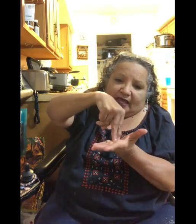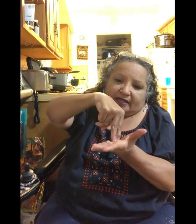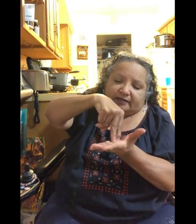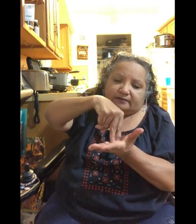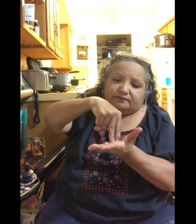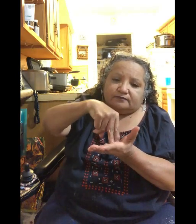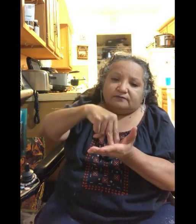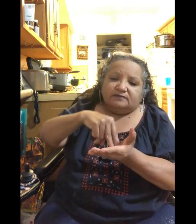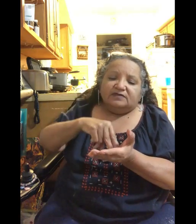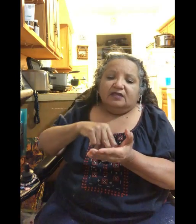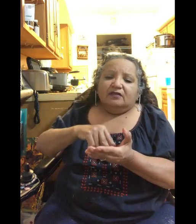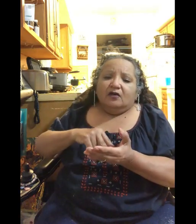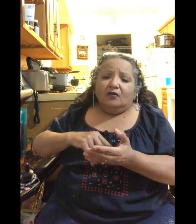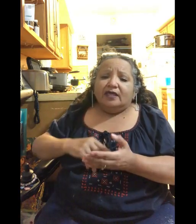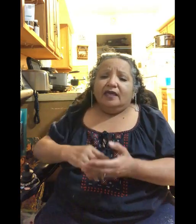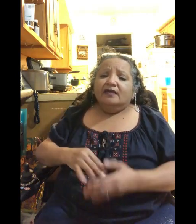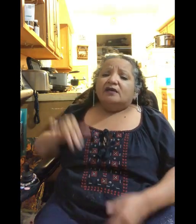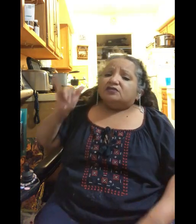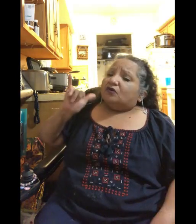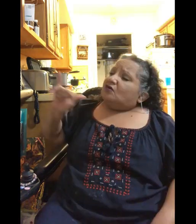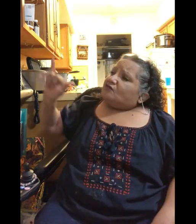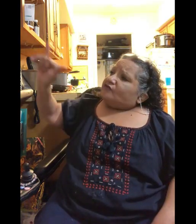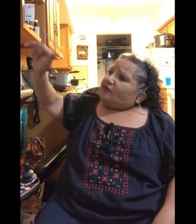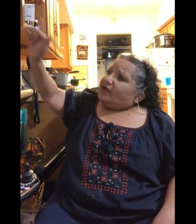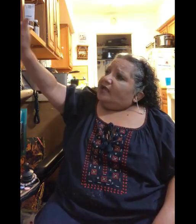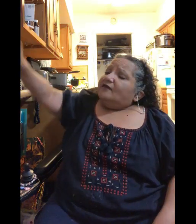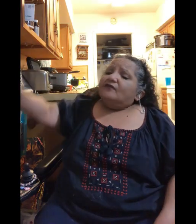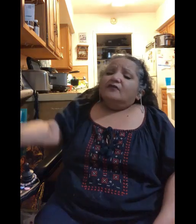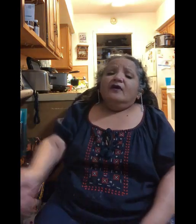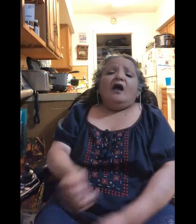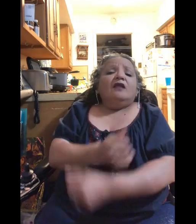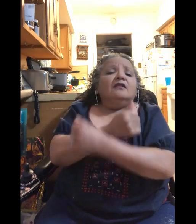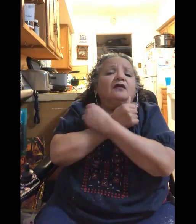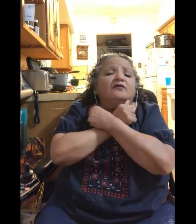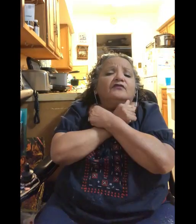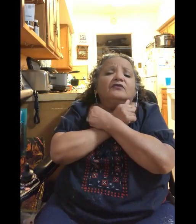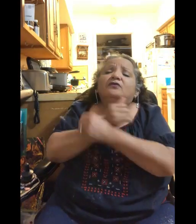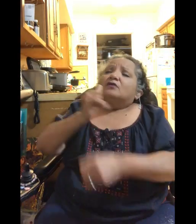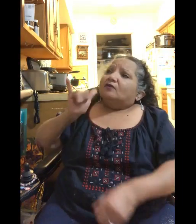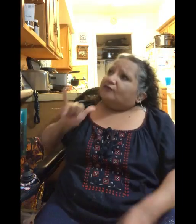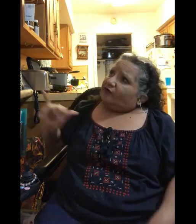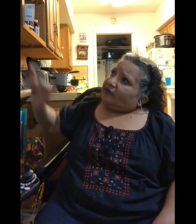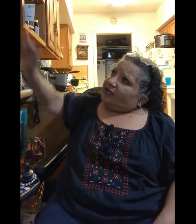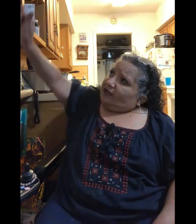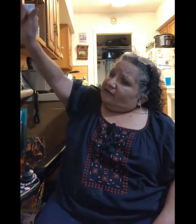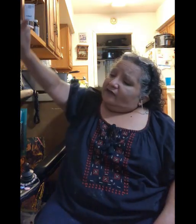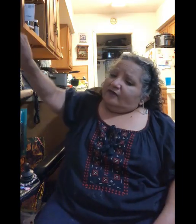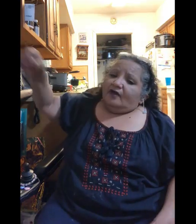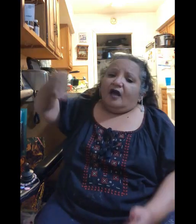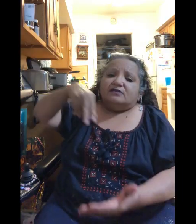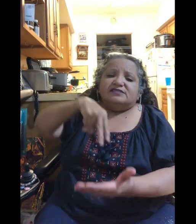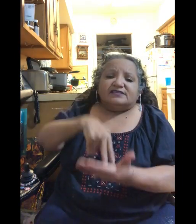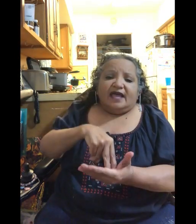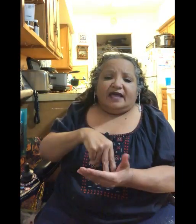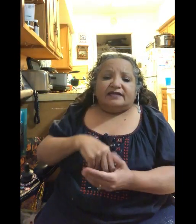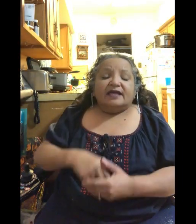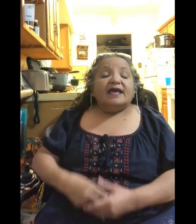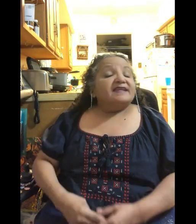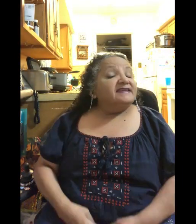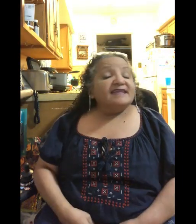hand. Okay, so forever I'll love you, forever I'll stand.